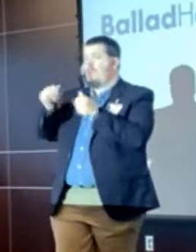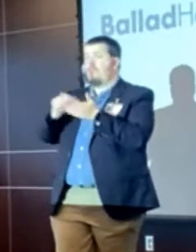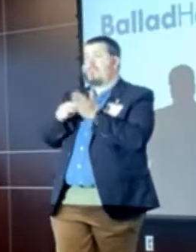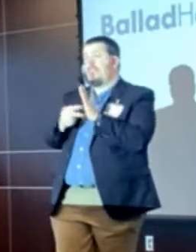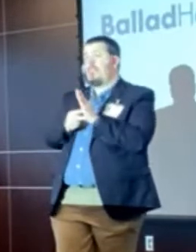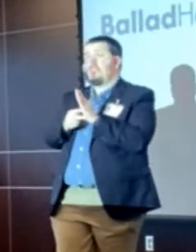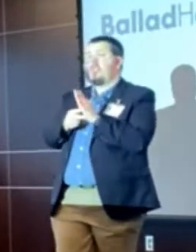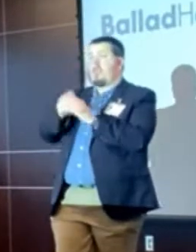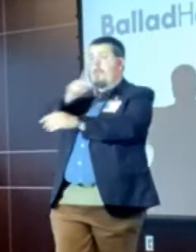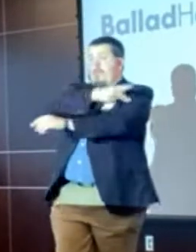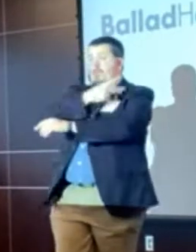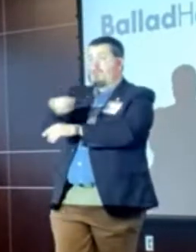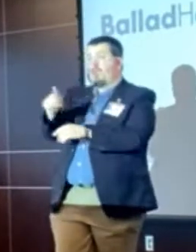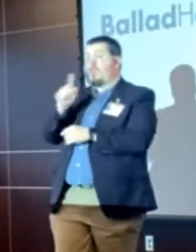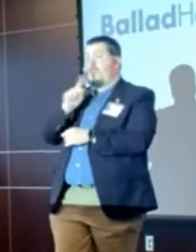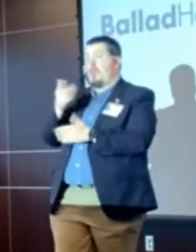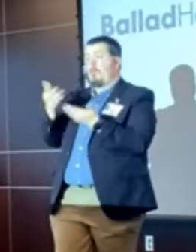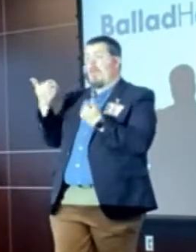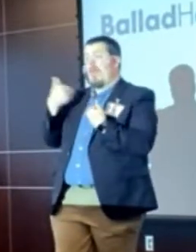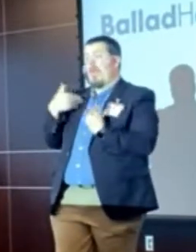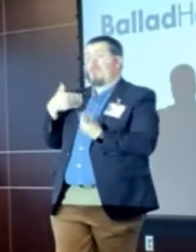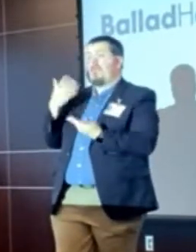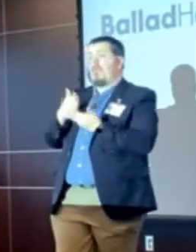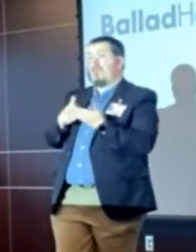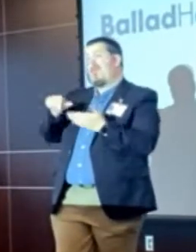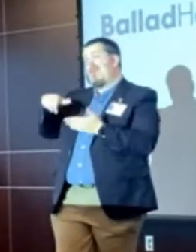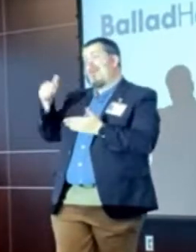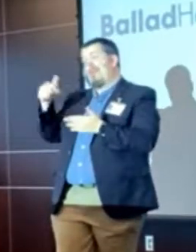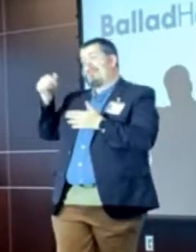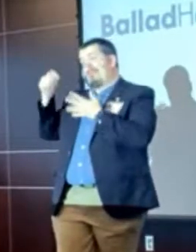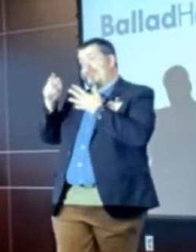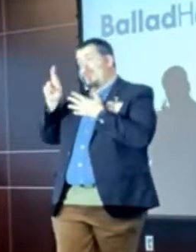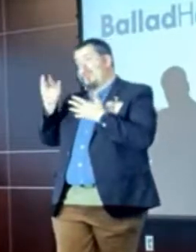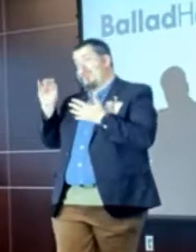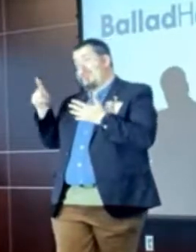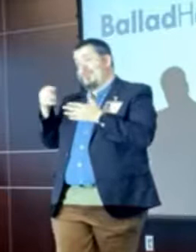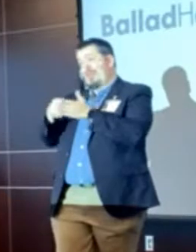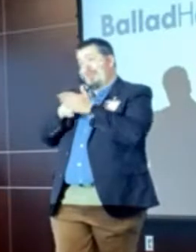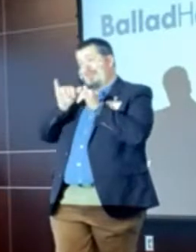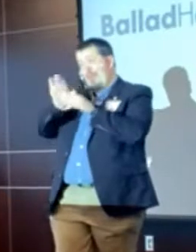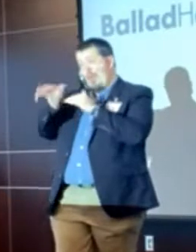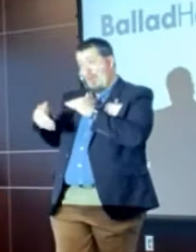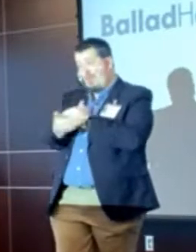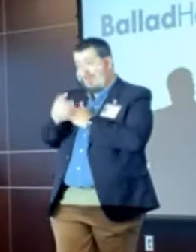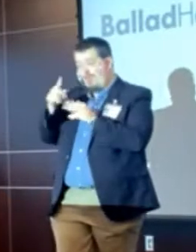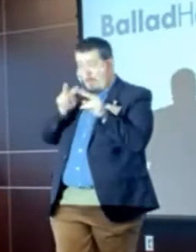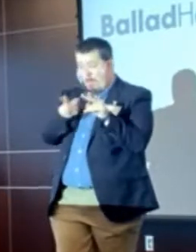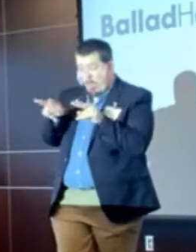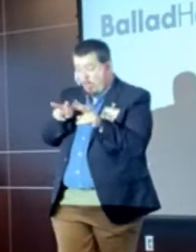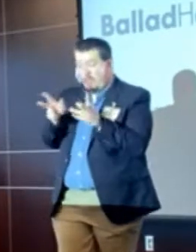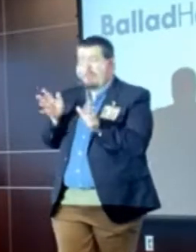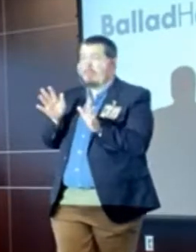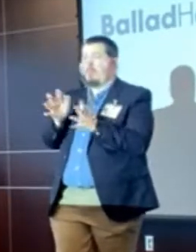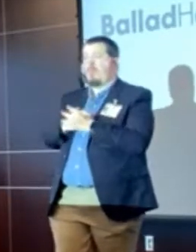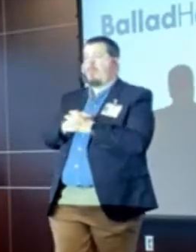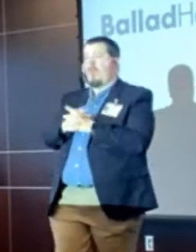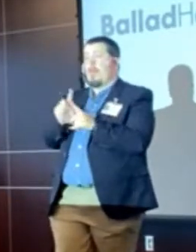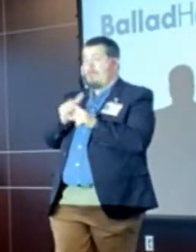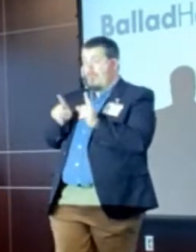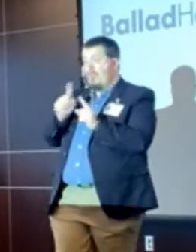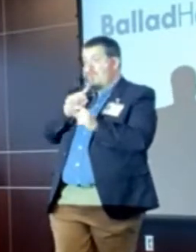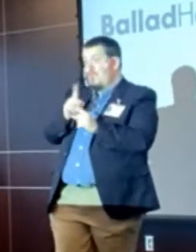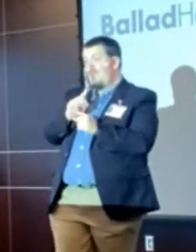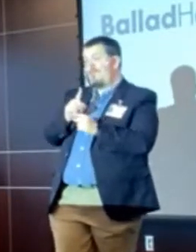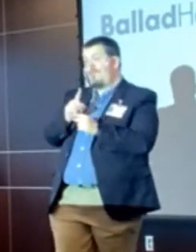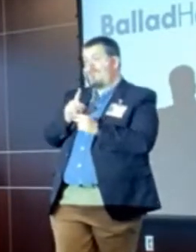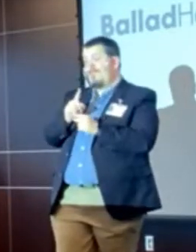mean that the patient may have some comorbidity issues where they require an overnight stay just for monitoring and so forth. But it